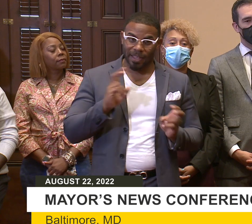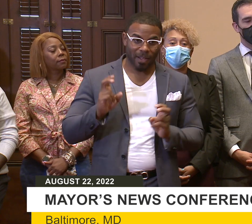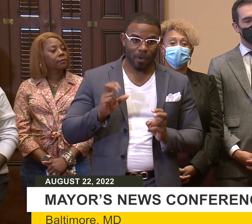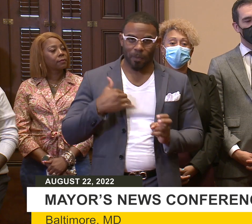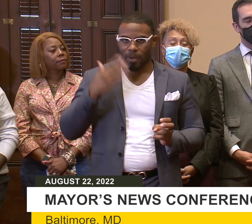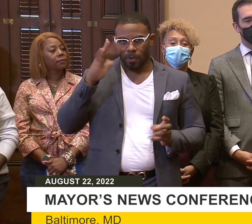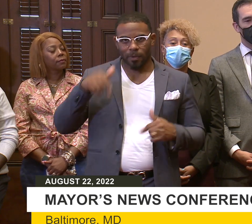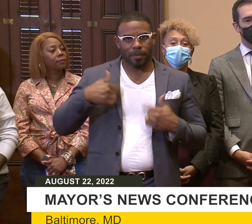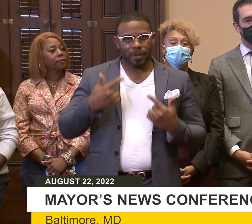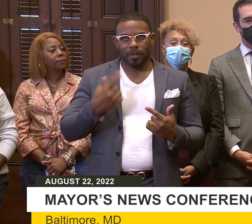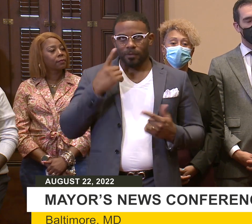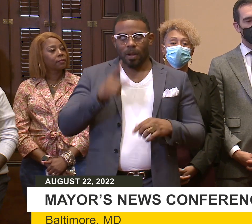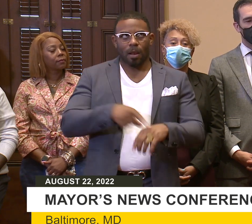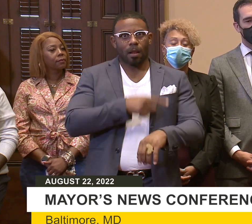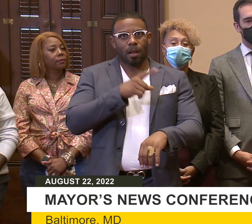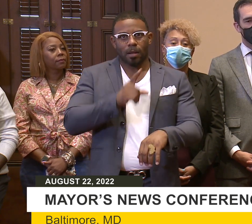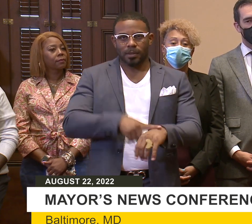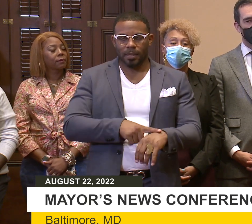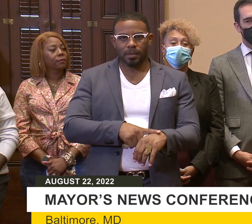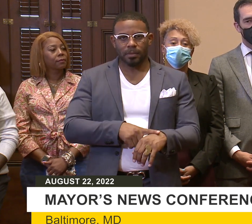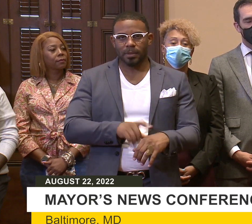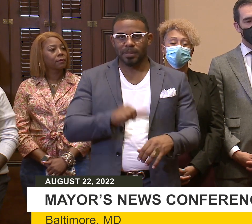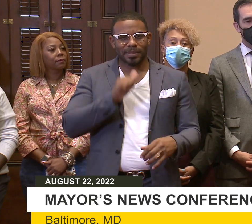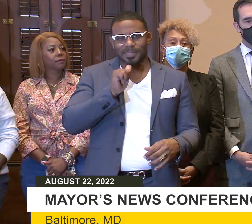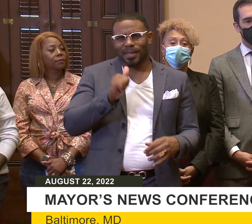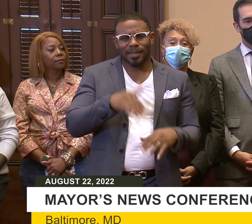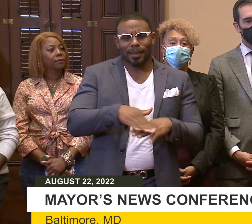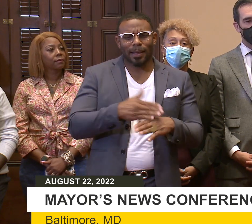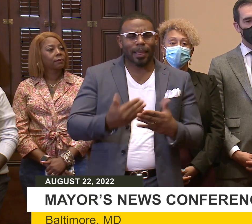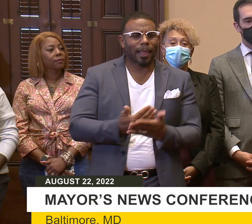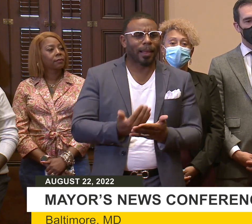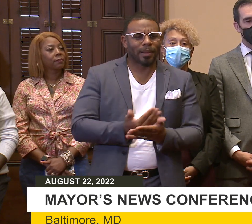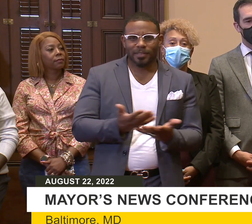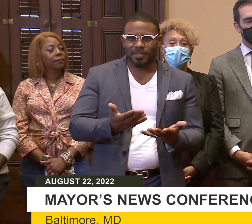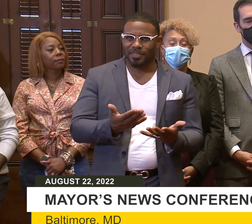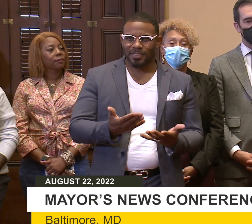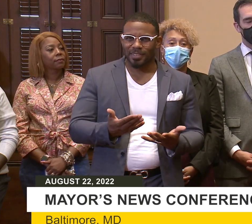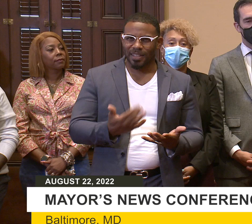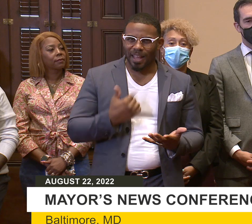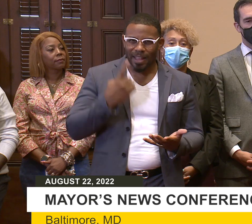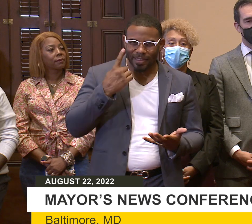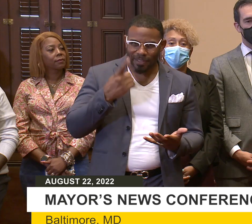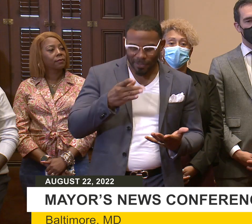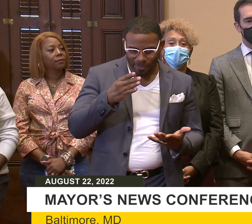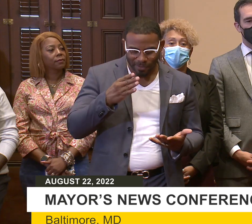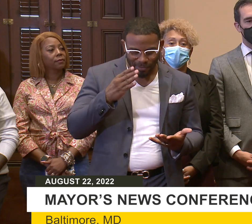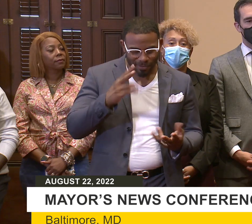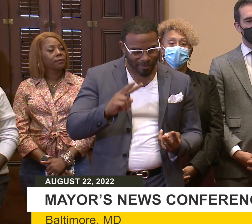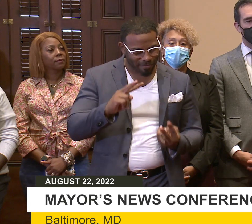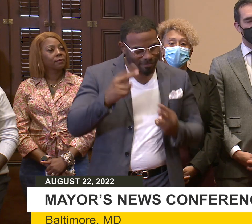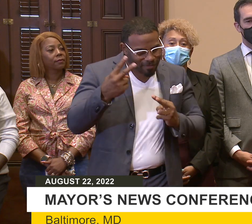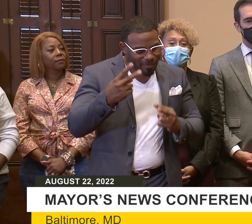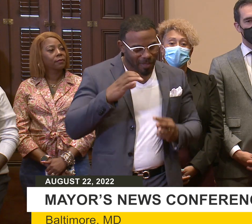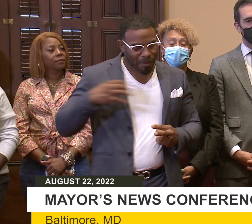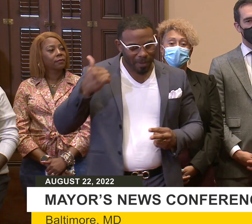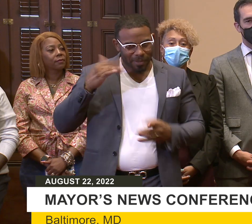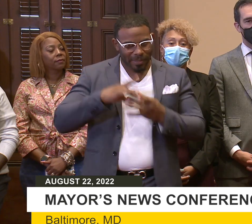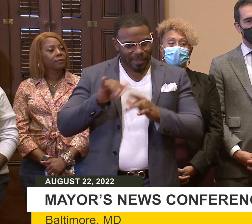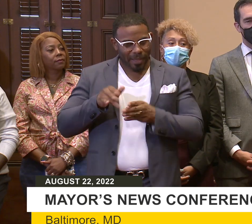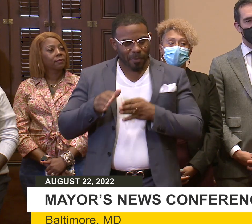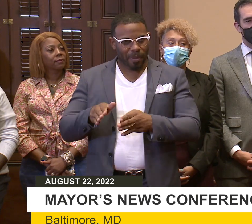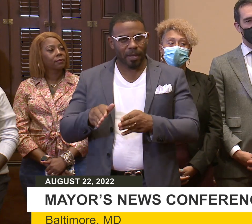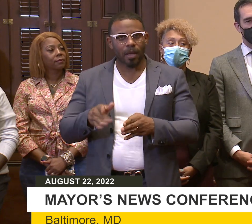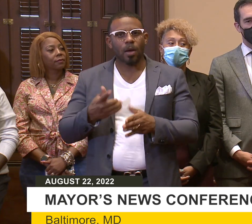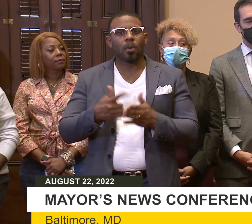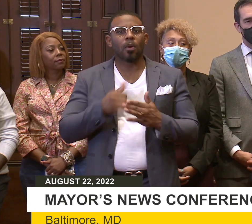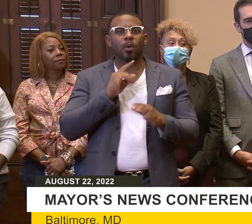that we know has existed for a long time. This is not just a overtime thing. I think you guys are misconstruing what the commissioner said in that way.